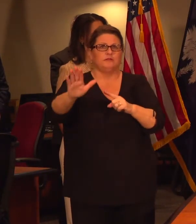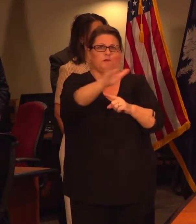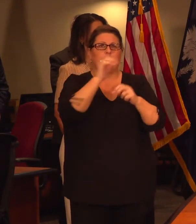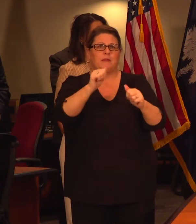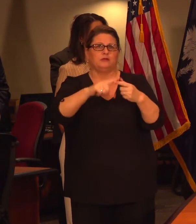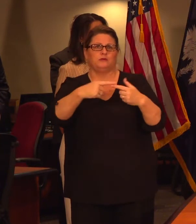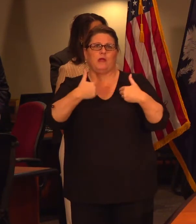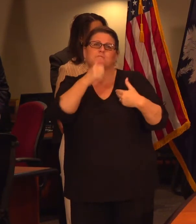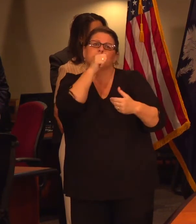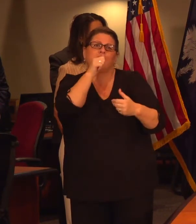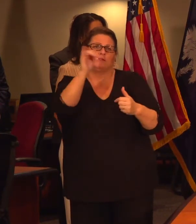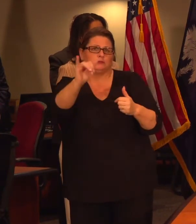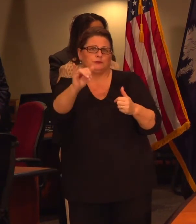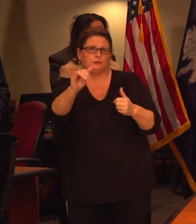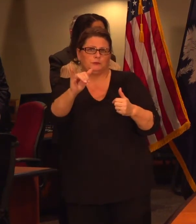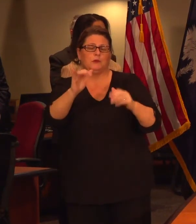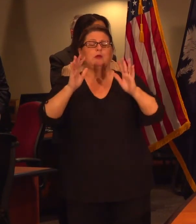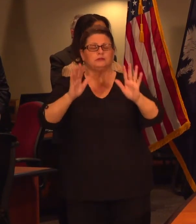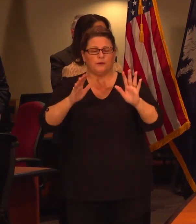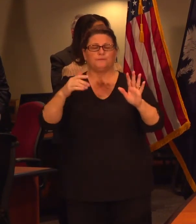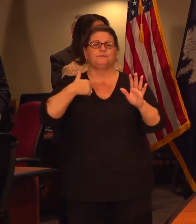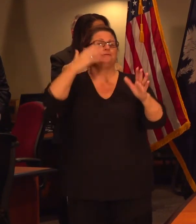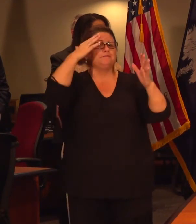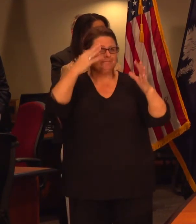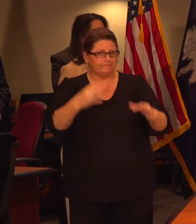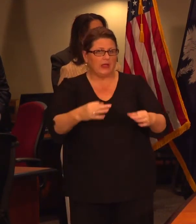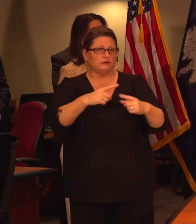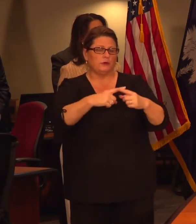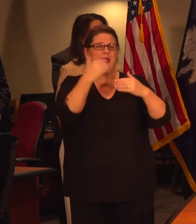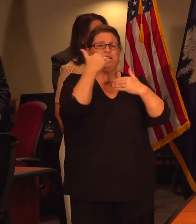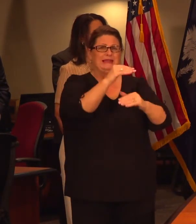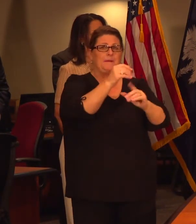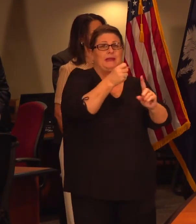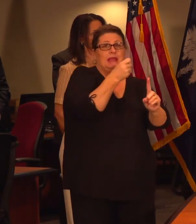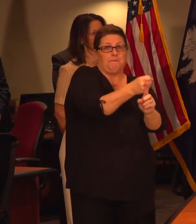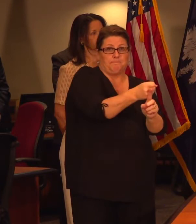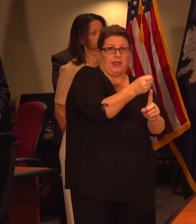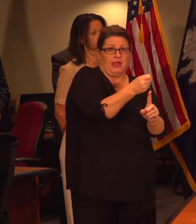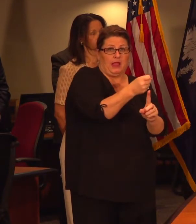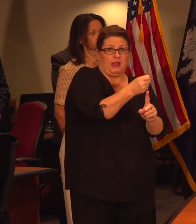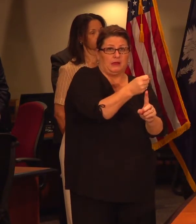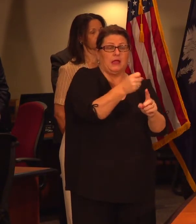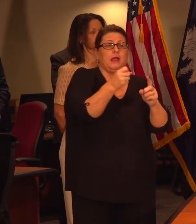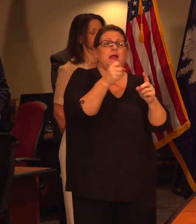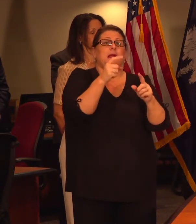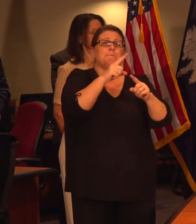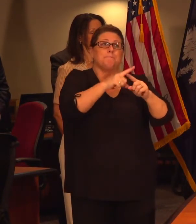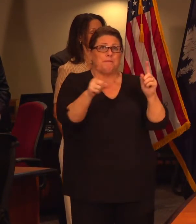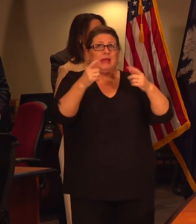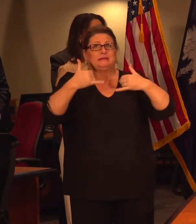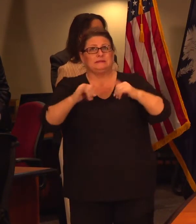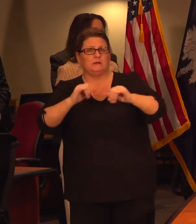So what we're doing is limiting the impact of what we're doing as much as we can in order to protect the health